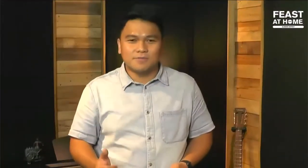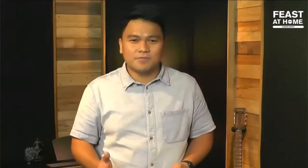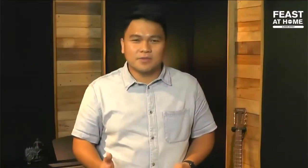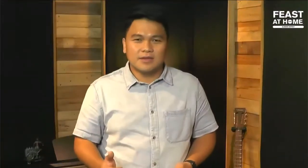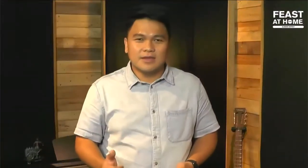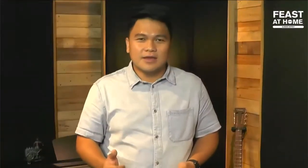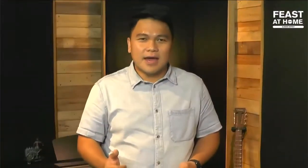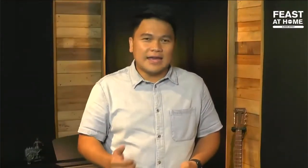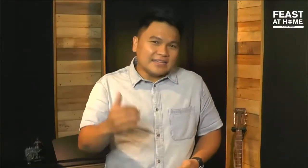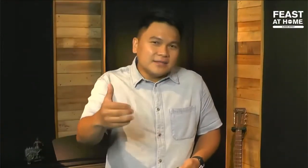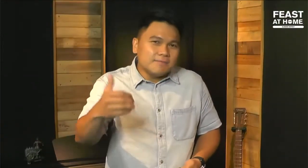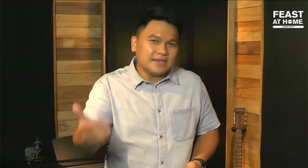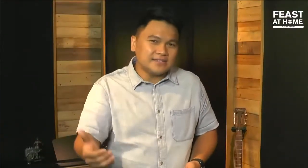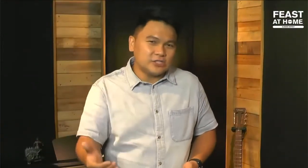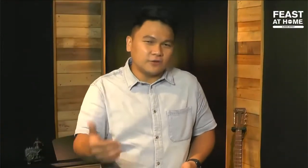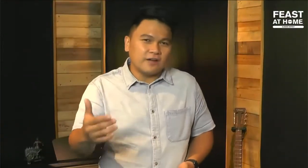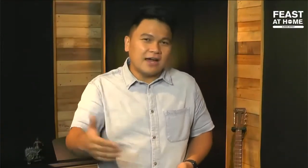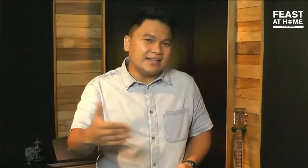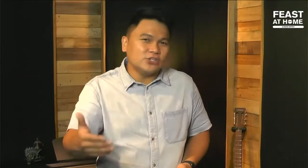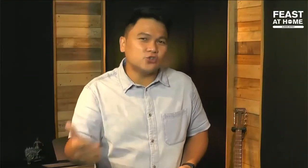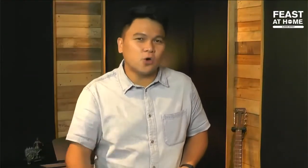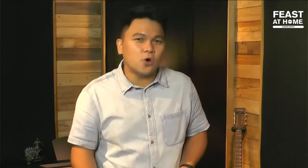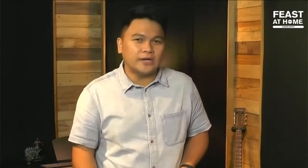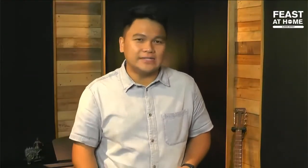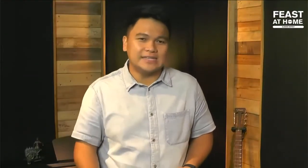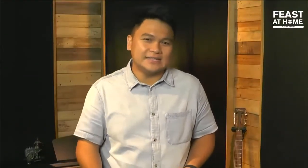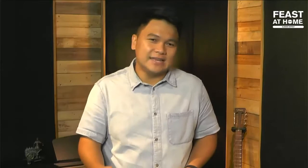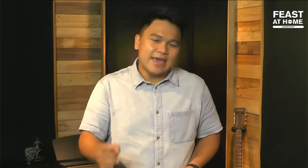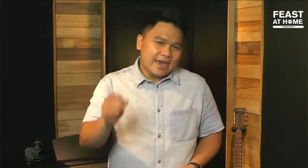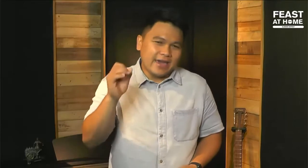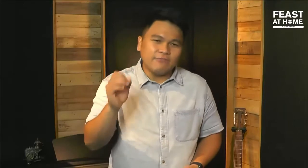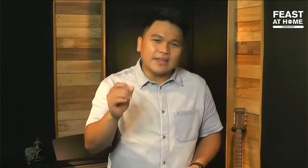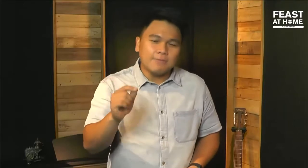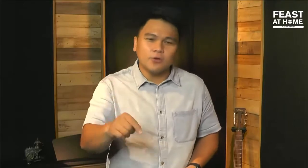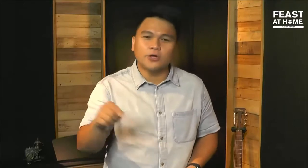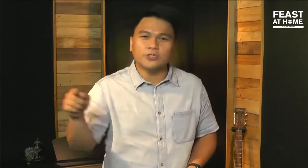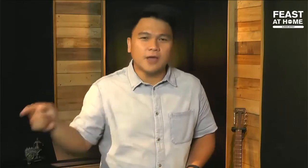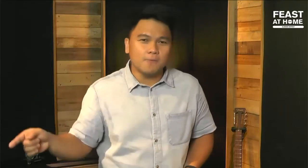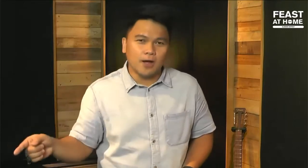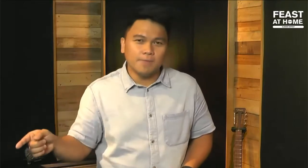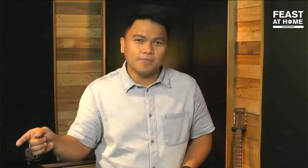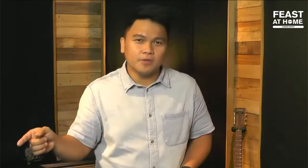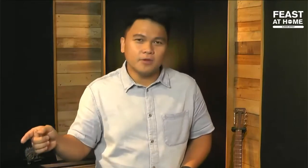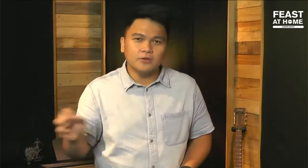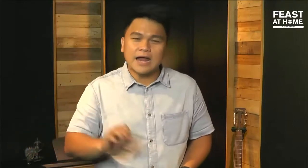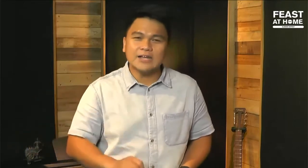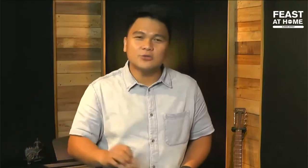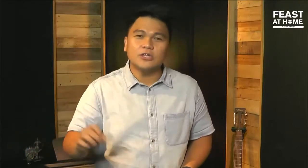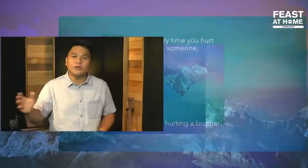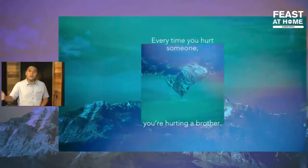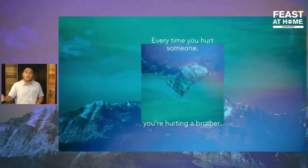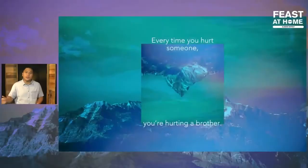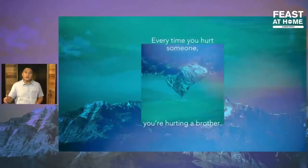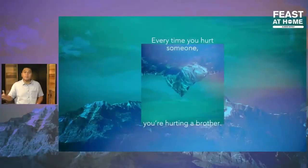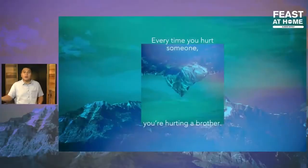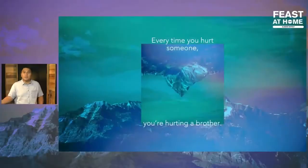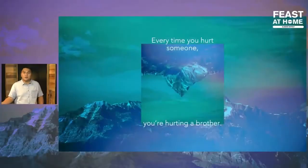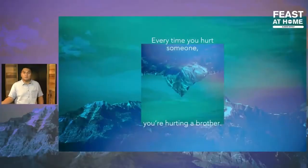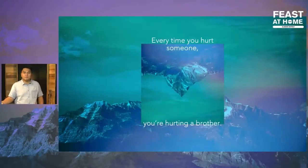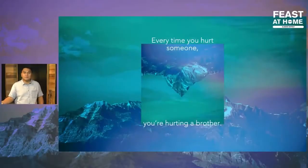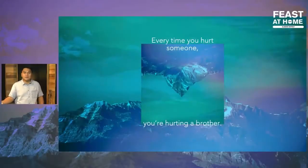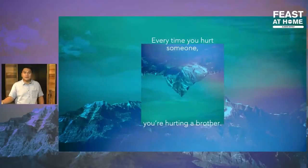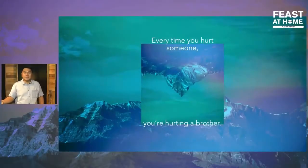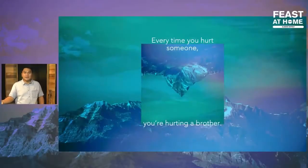sisters? I guess the message of God in the story is this. Every time you hurt someone, you're actually hurting a